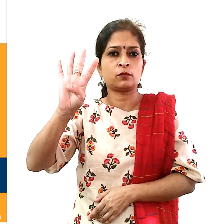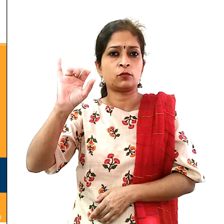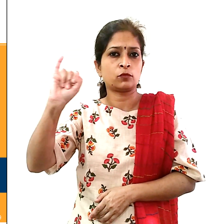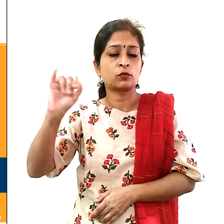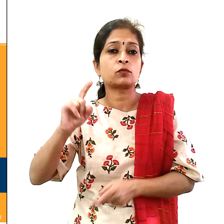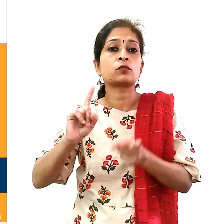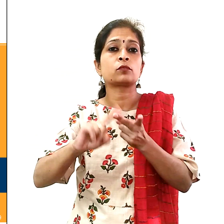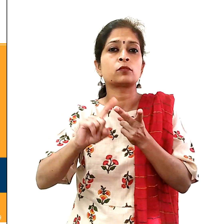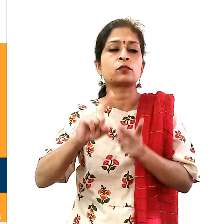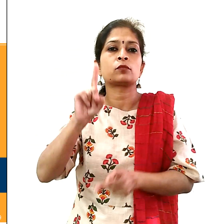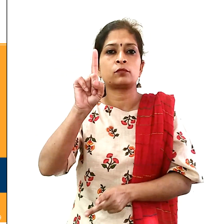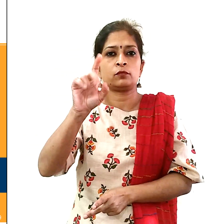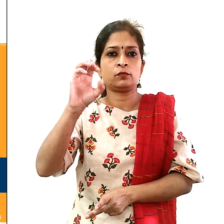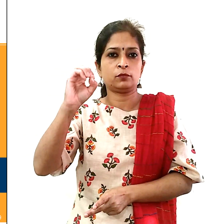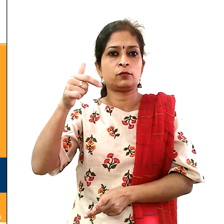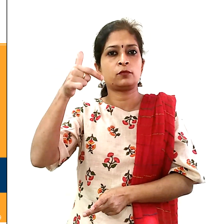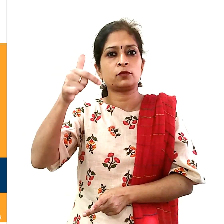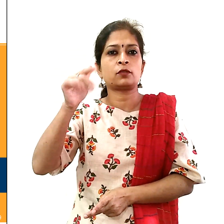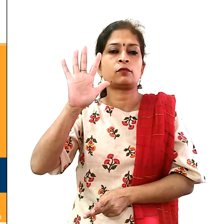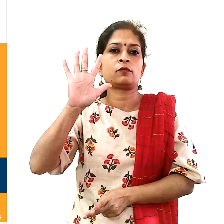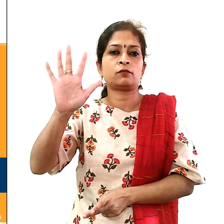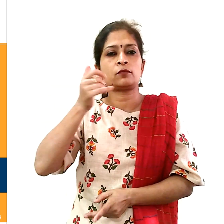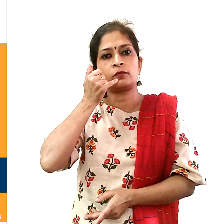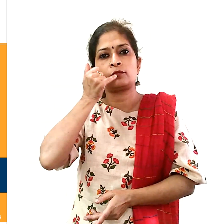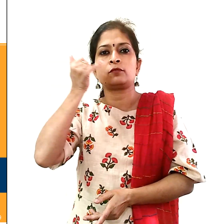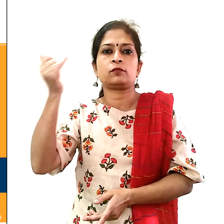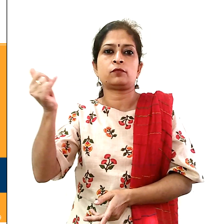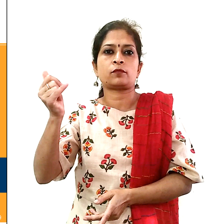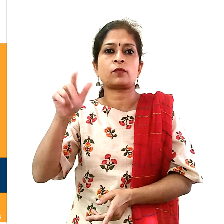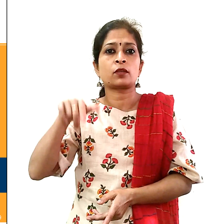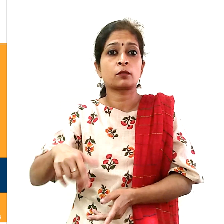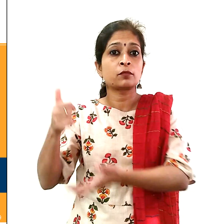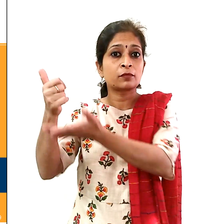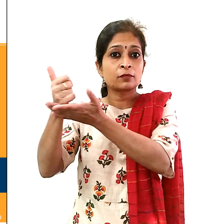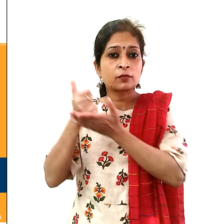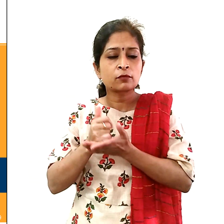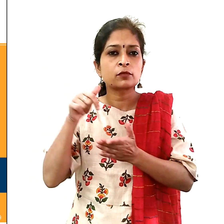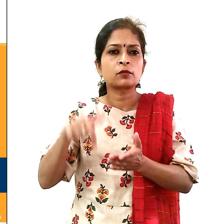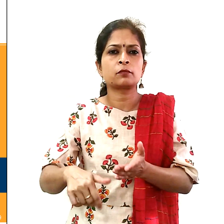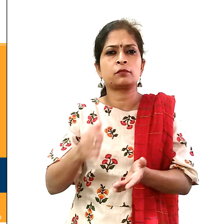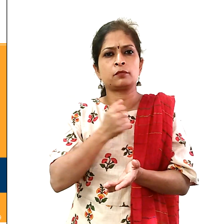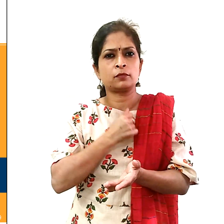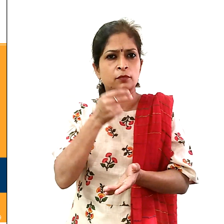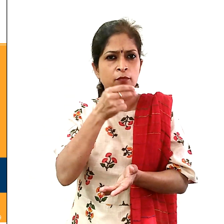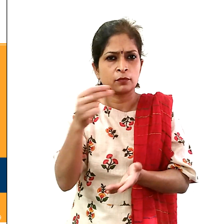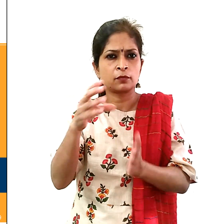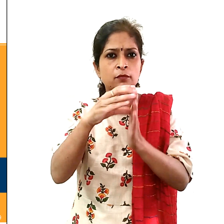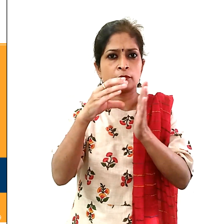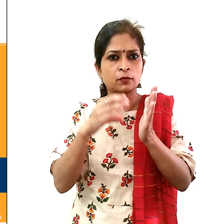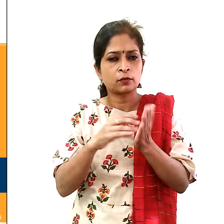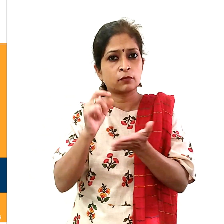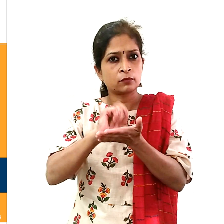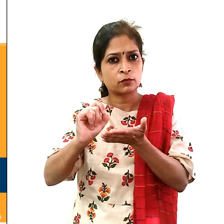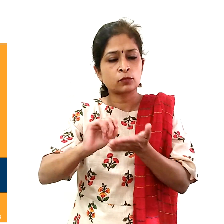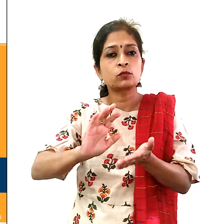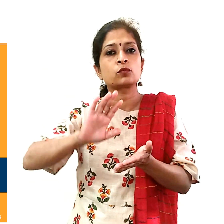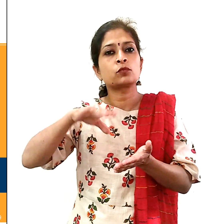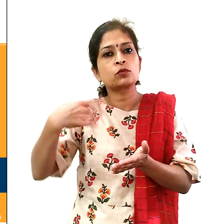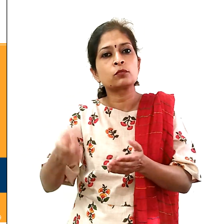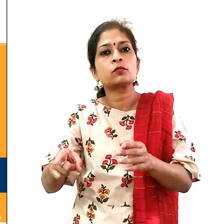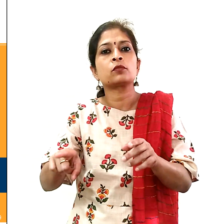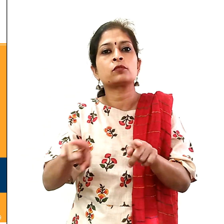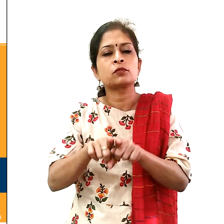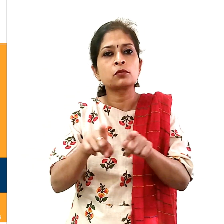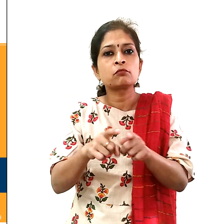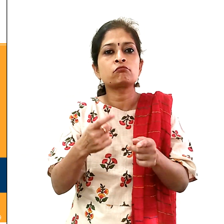011-2397-8046 and toll-free number 1075. The helpline desk will note down your contact details and